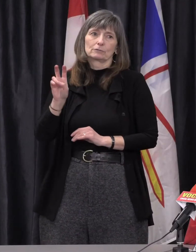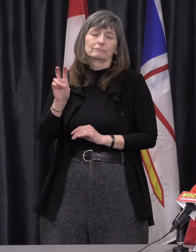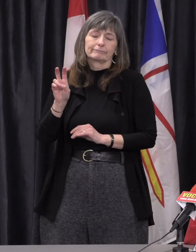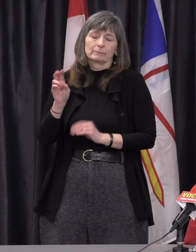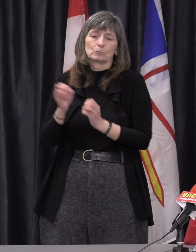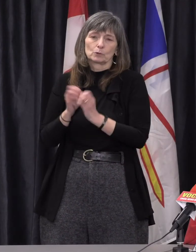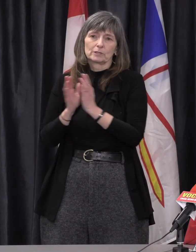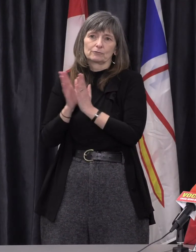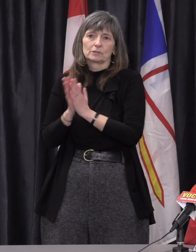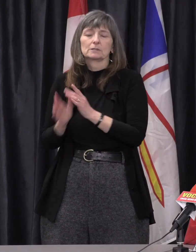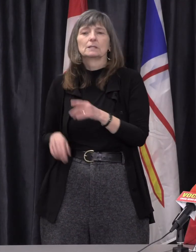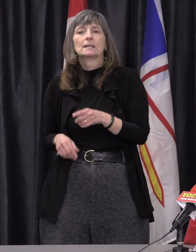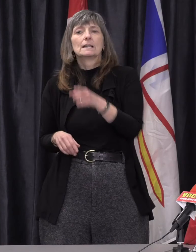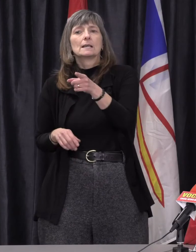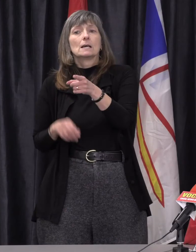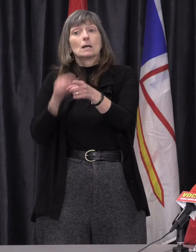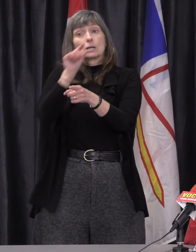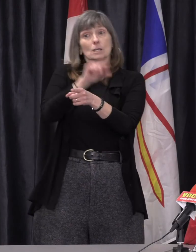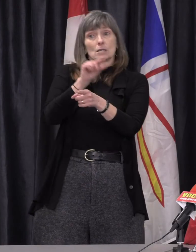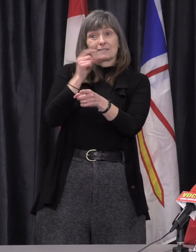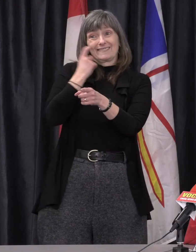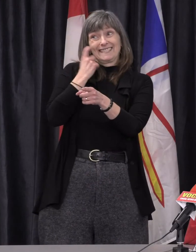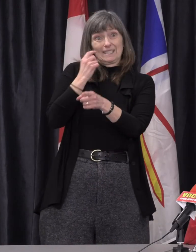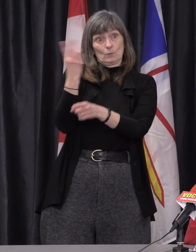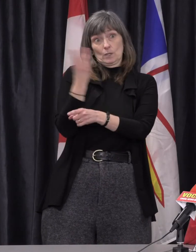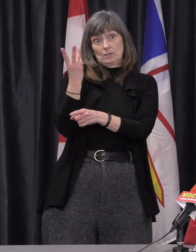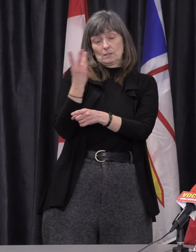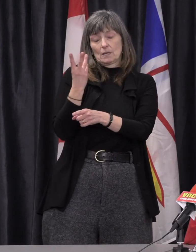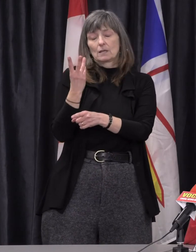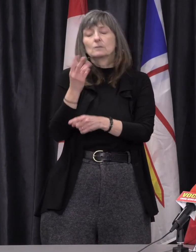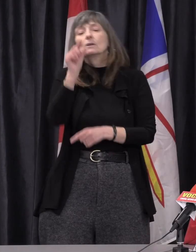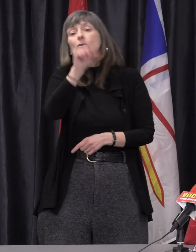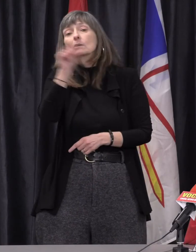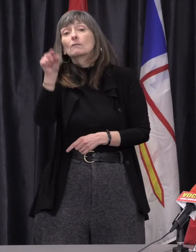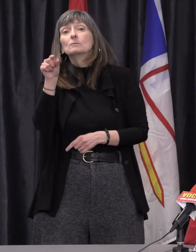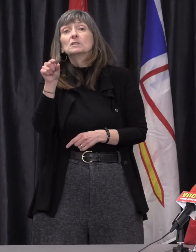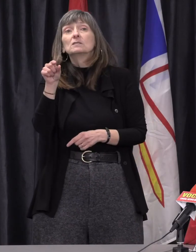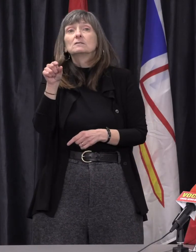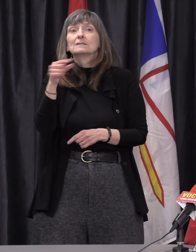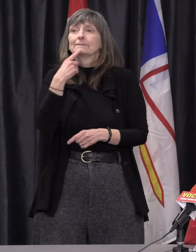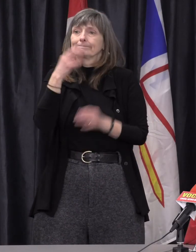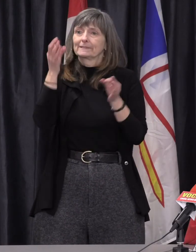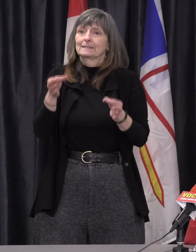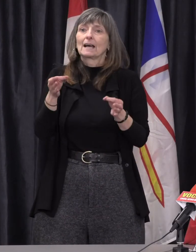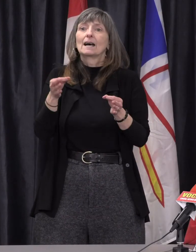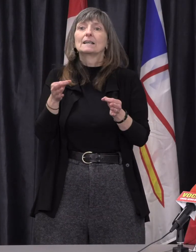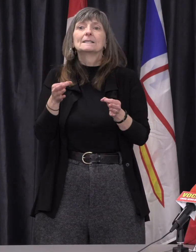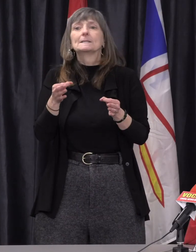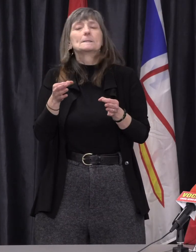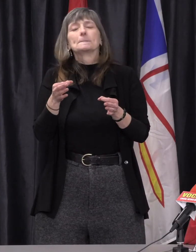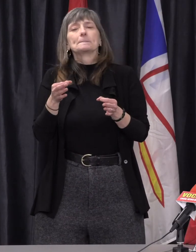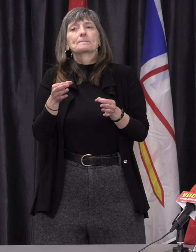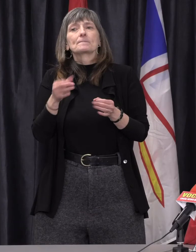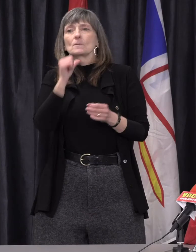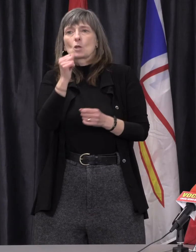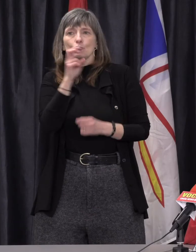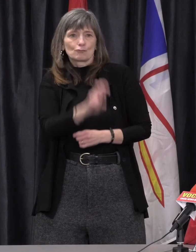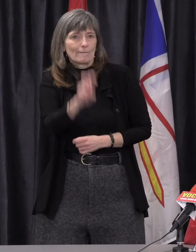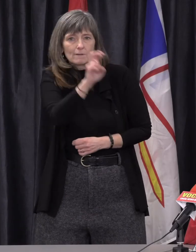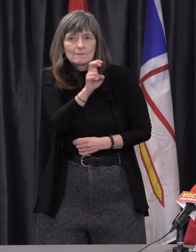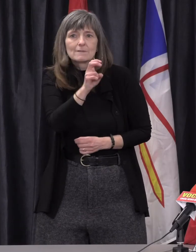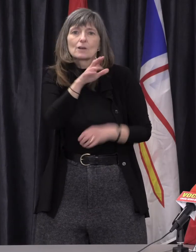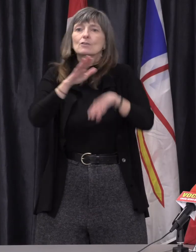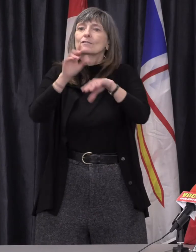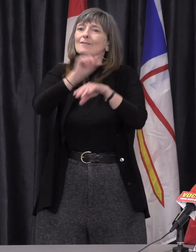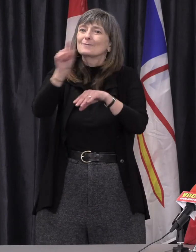not travel for work. This was only Wednesday last week. We've now since had some that decided to go on vacation on Thursday. How are